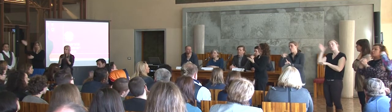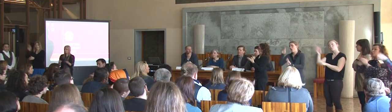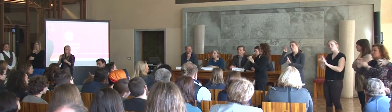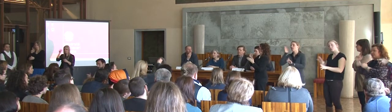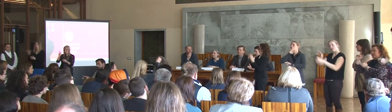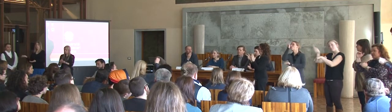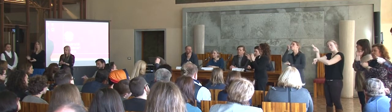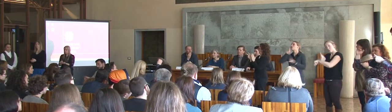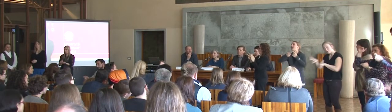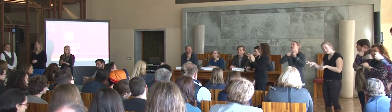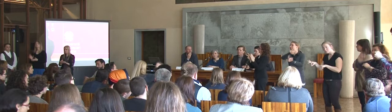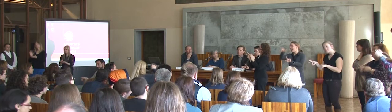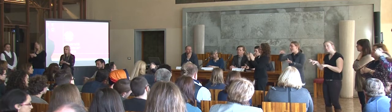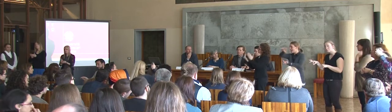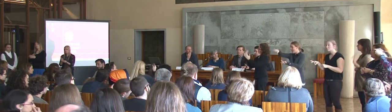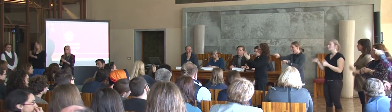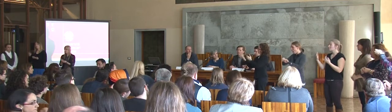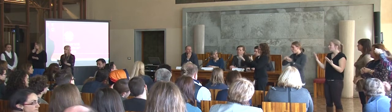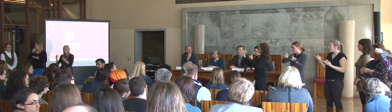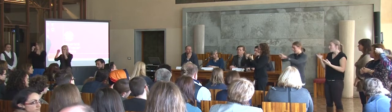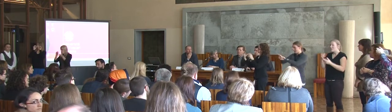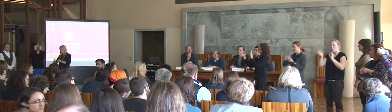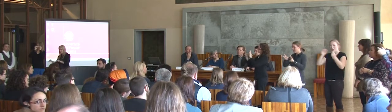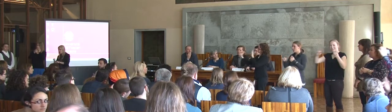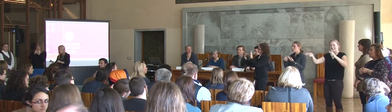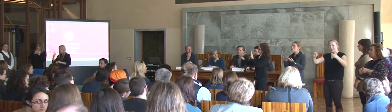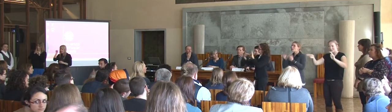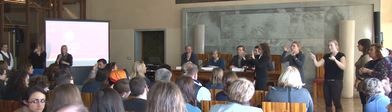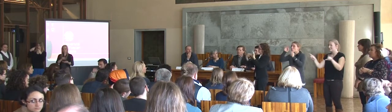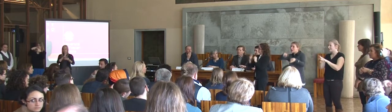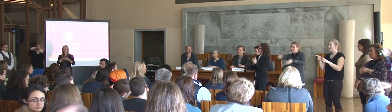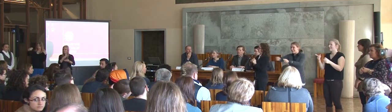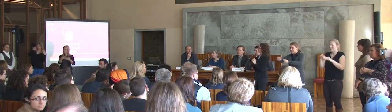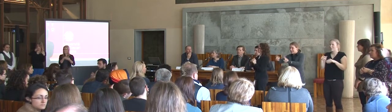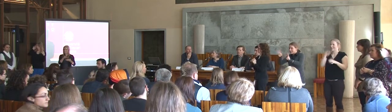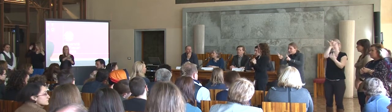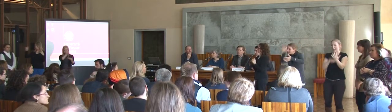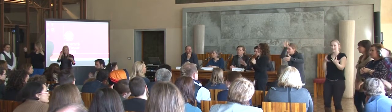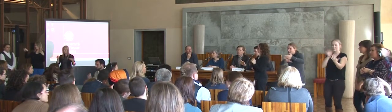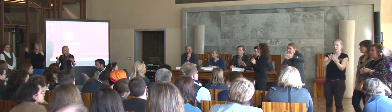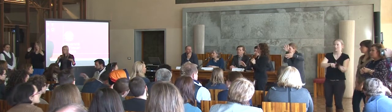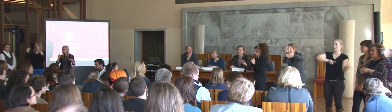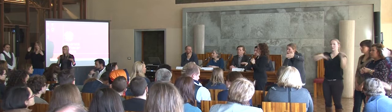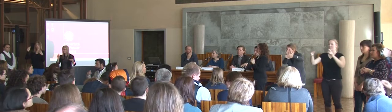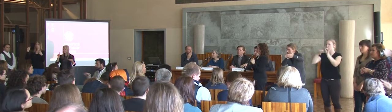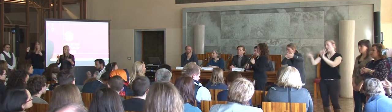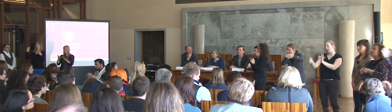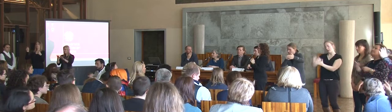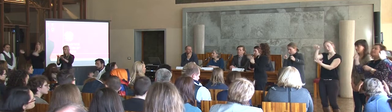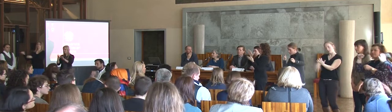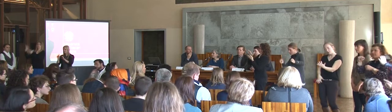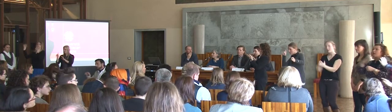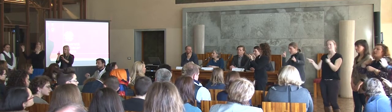So that means that you can, just like Google Translate, you can copy a text and then press the hand, and you will have